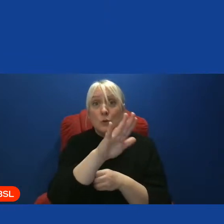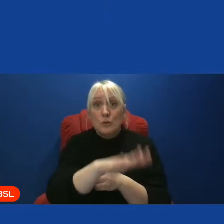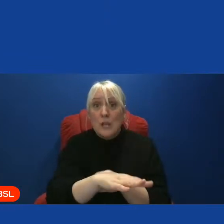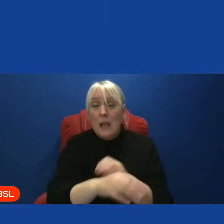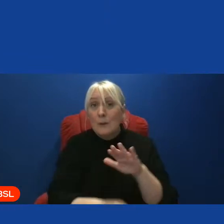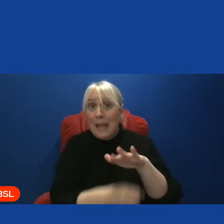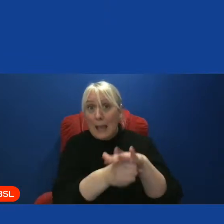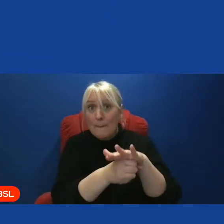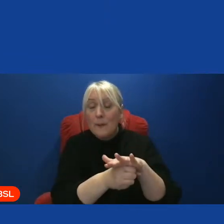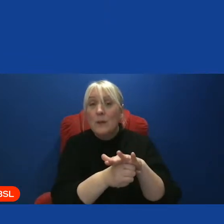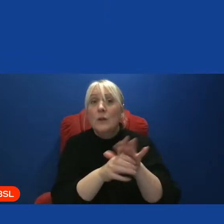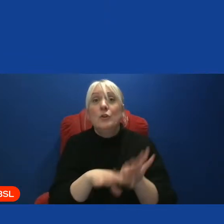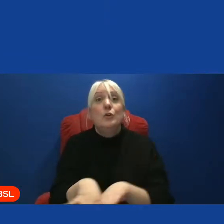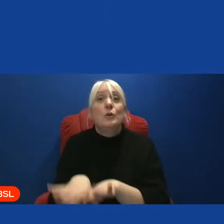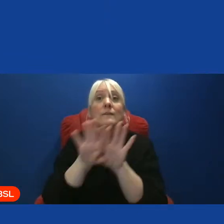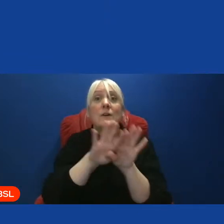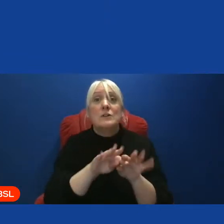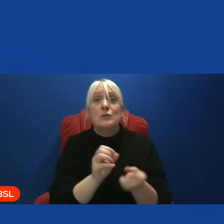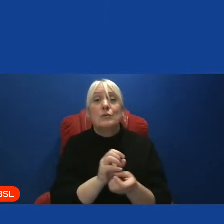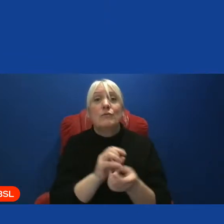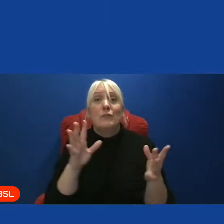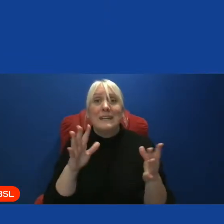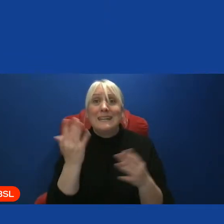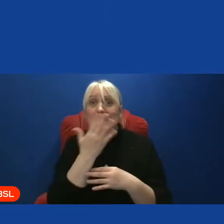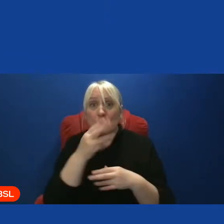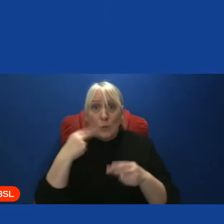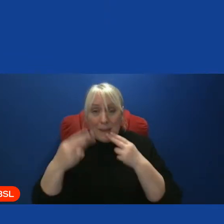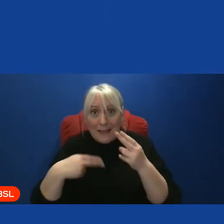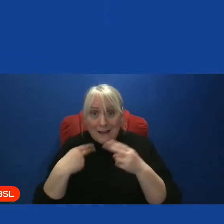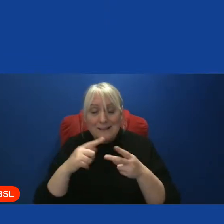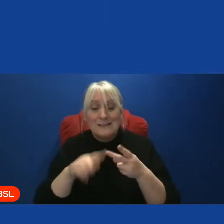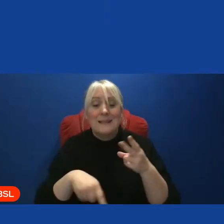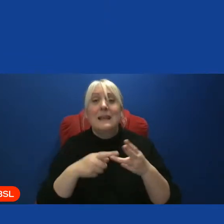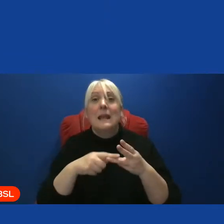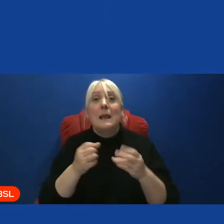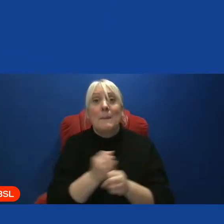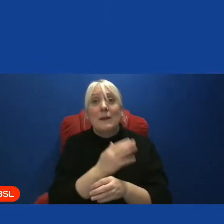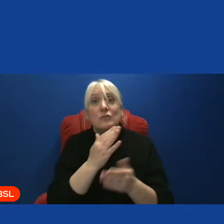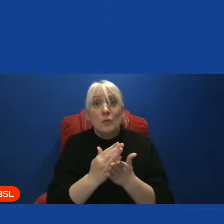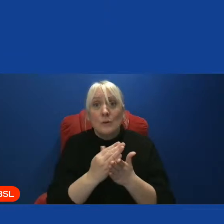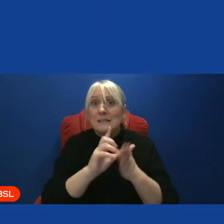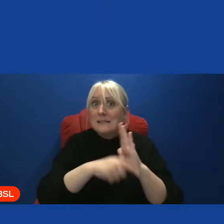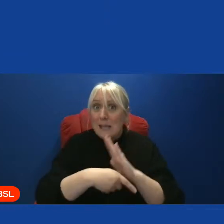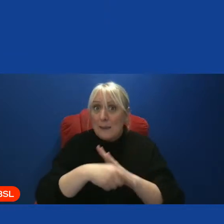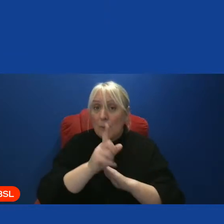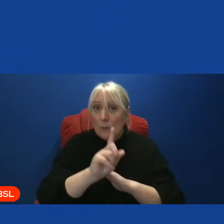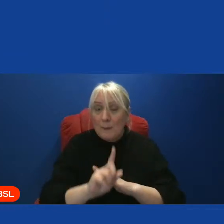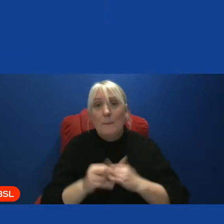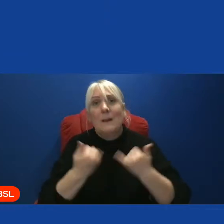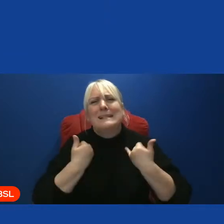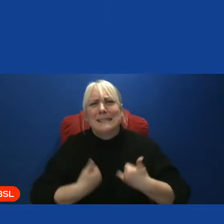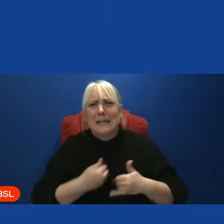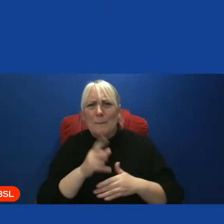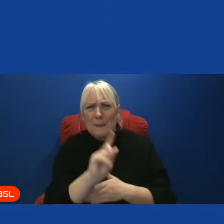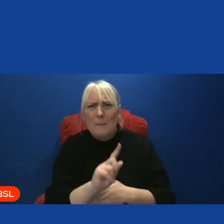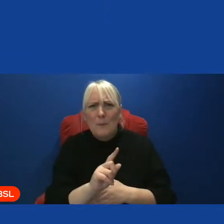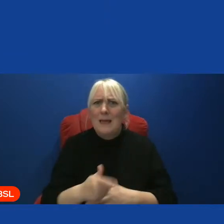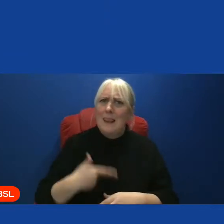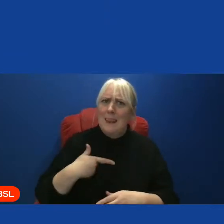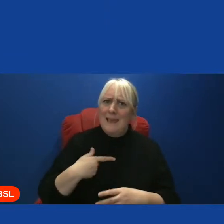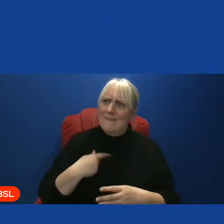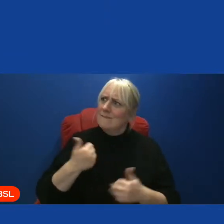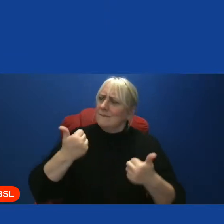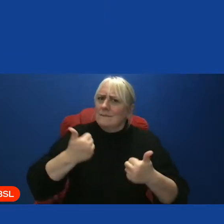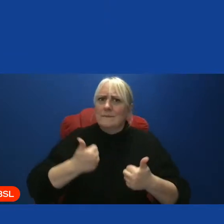school meals, and ensuring that disabled and sick people live a life in dignity. But when the government talked